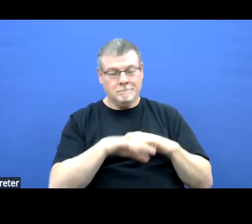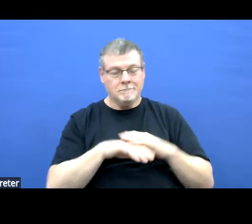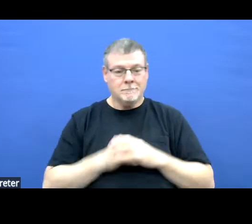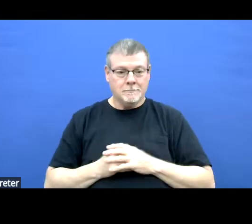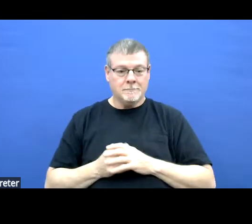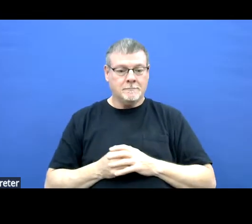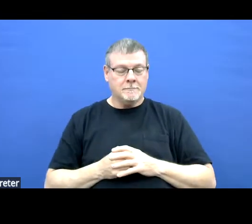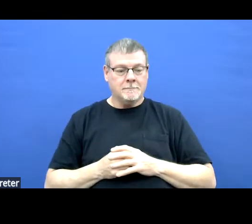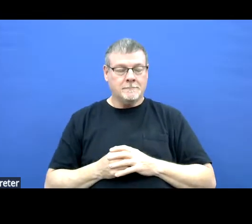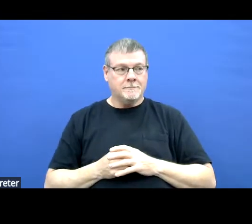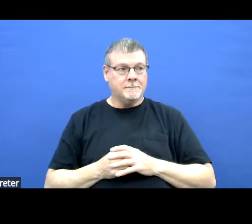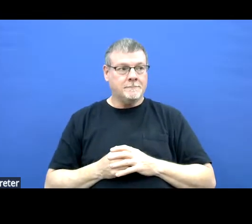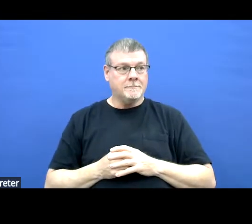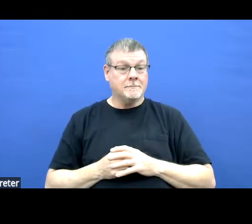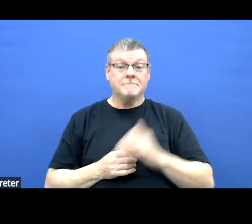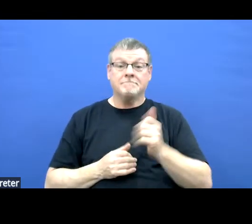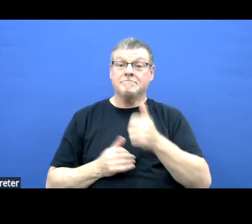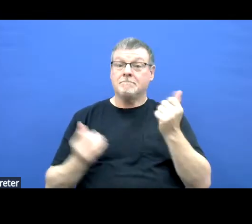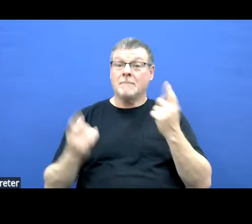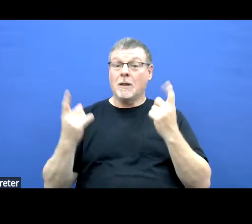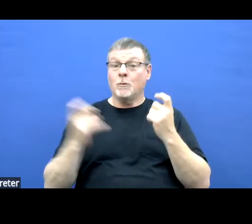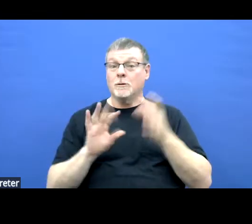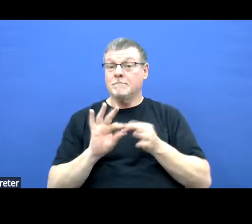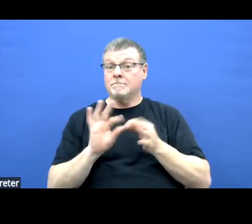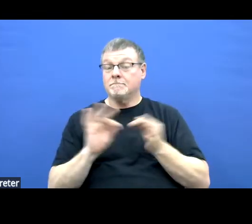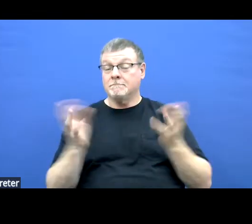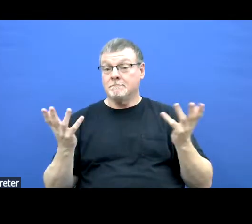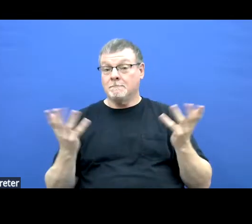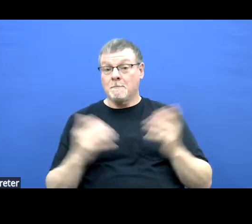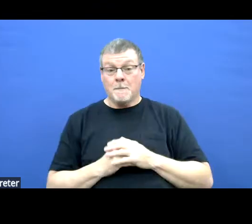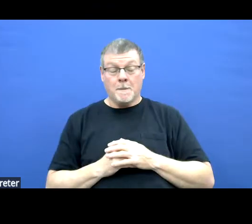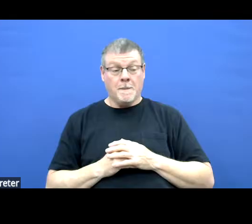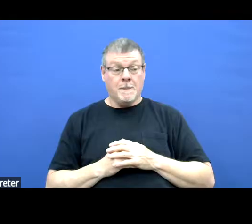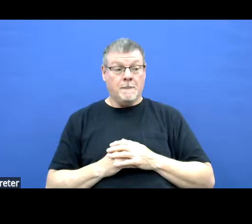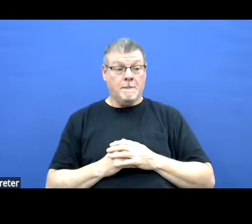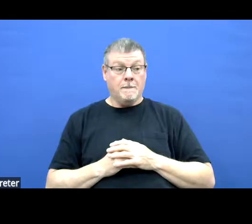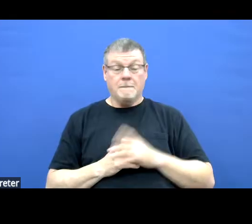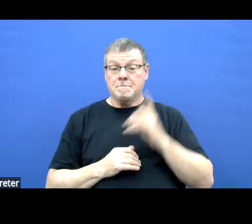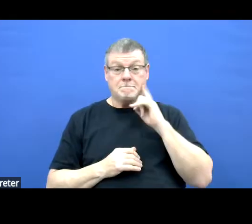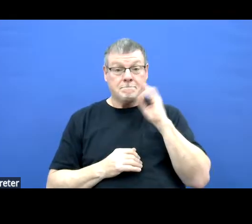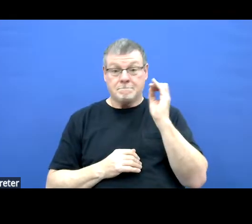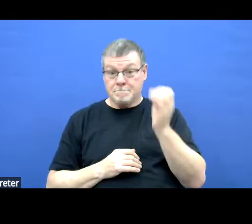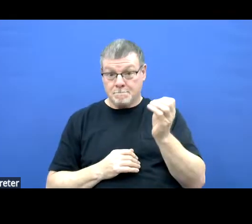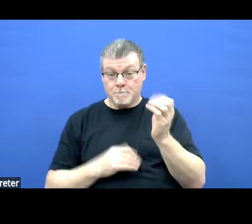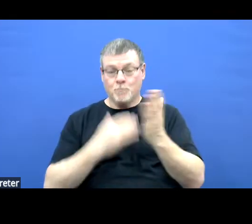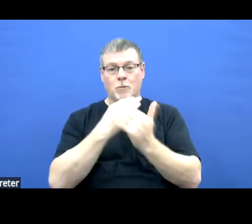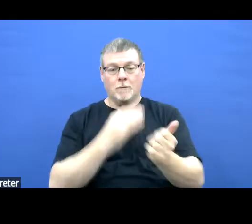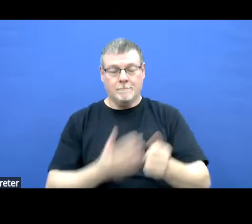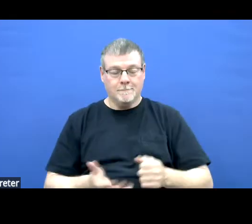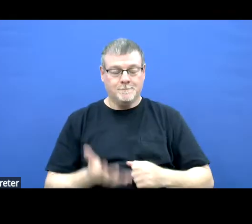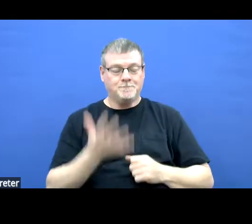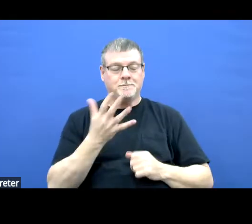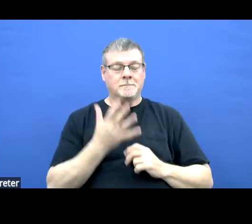idea. Any other questions, comments? Hearing and seeing none, please call the roll.